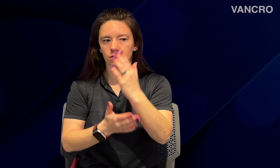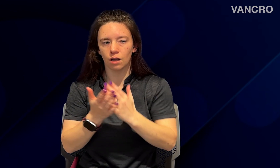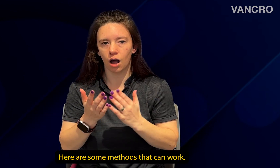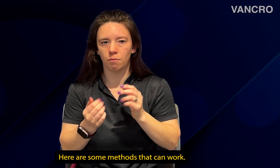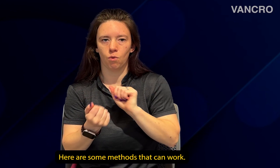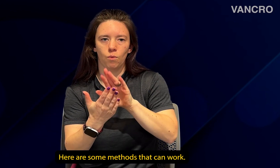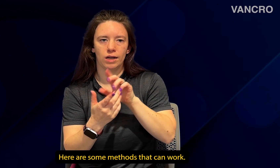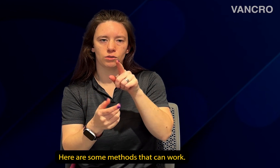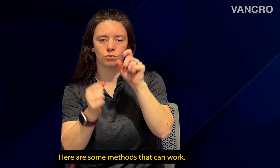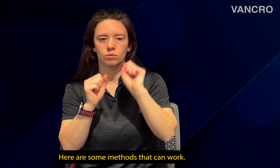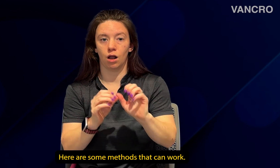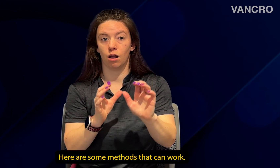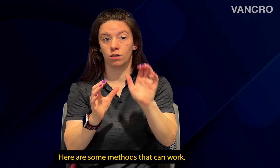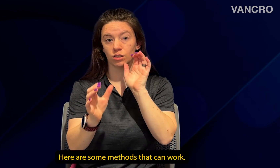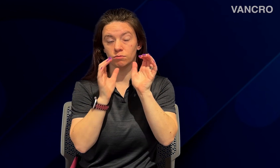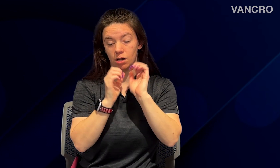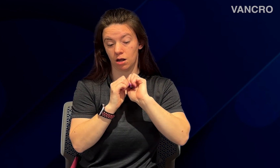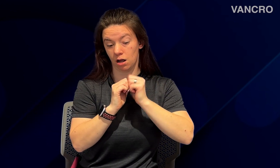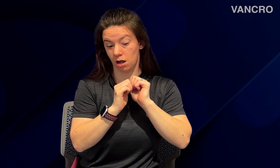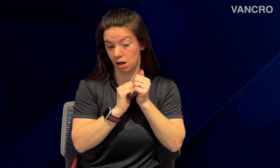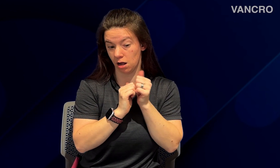Here are some methods that can work.